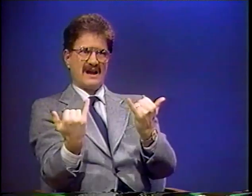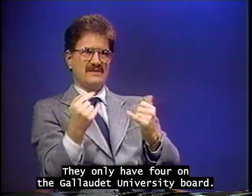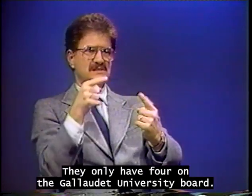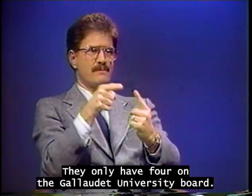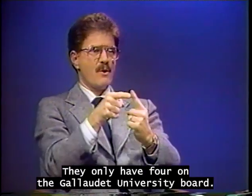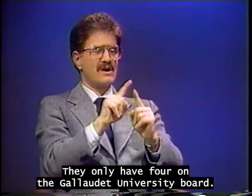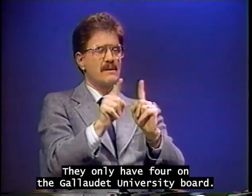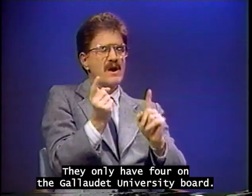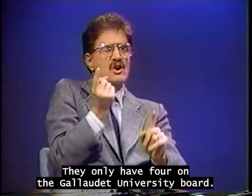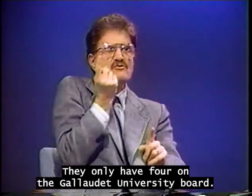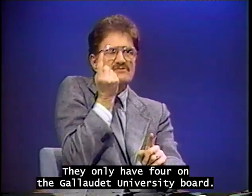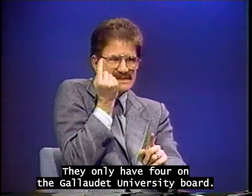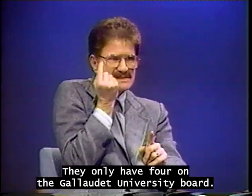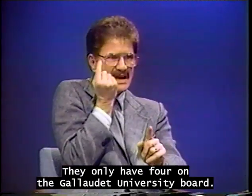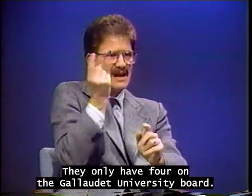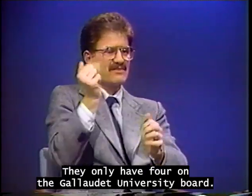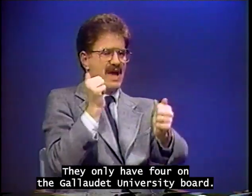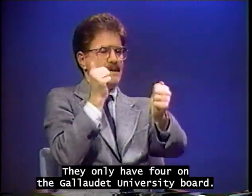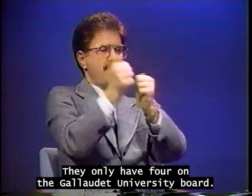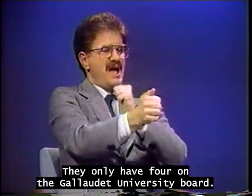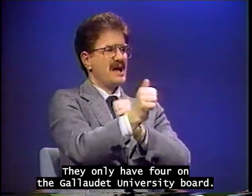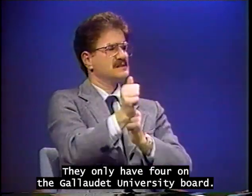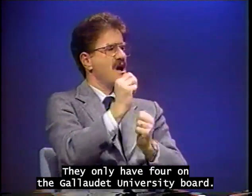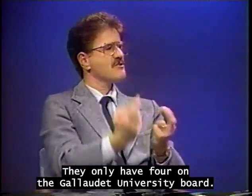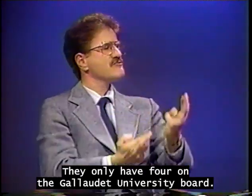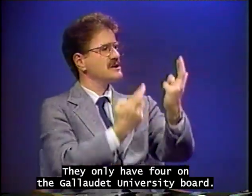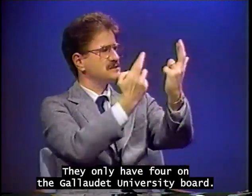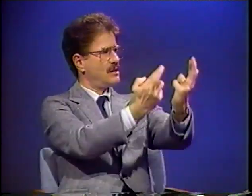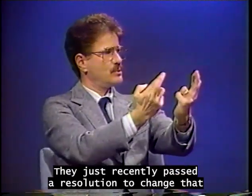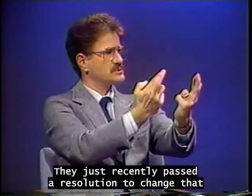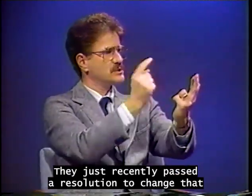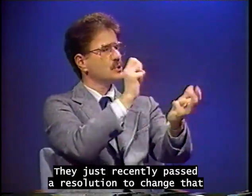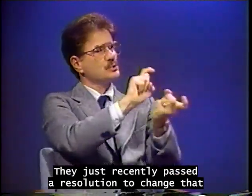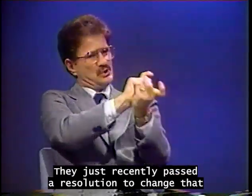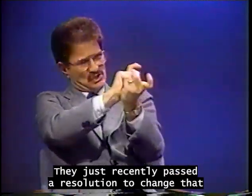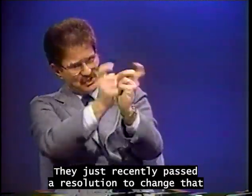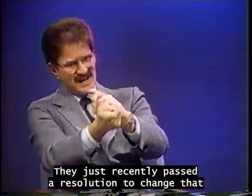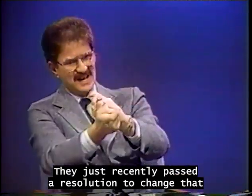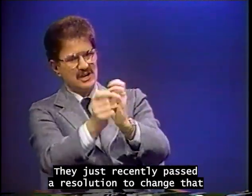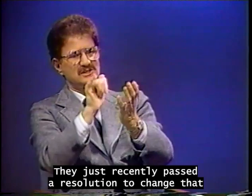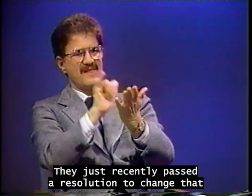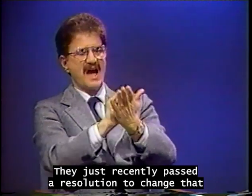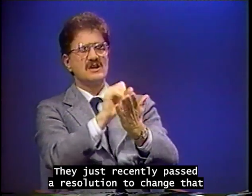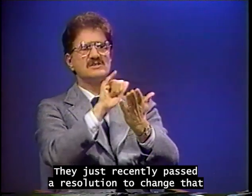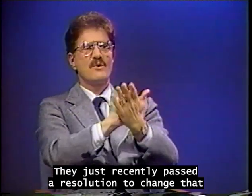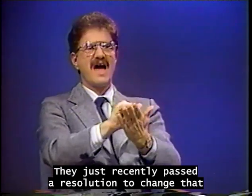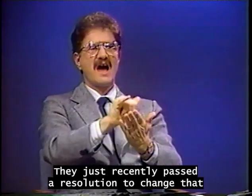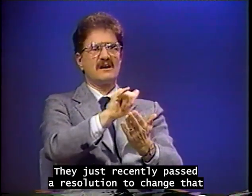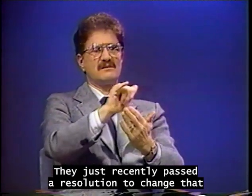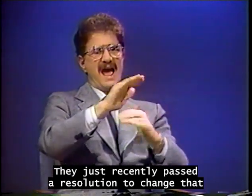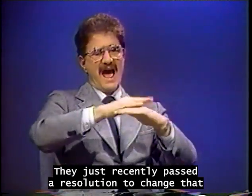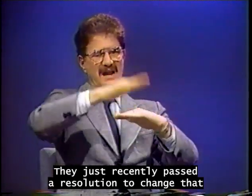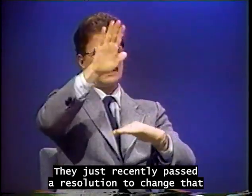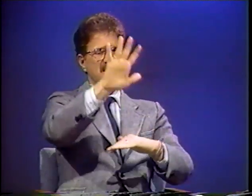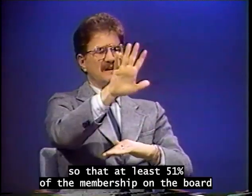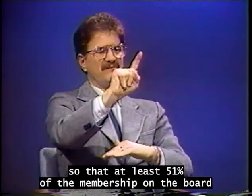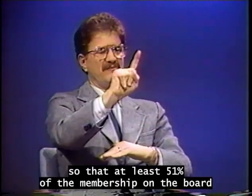They only have 4 on the Gallaudet University board. They just recently passed a resolution to change that so that at